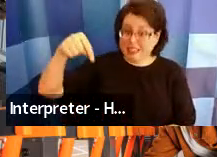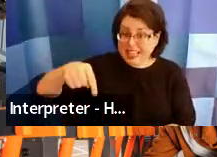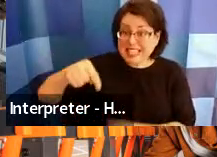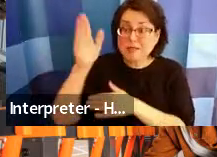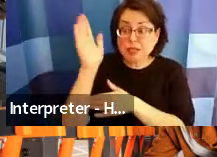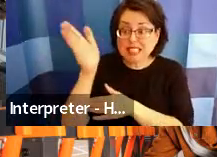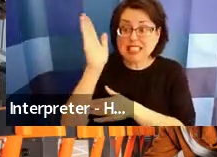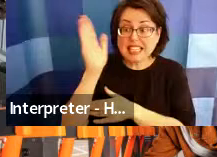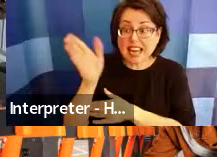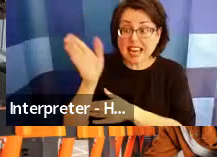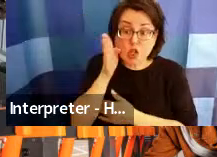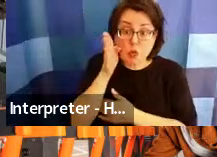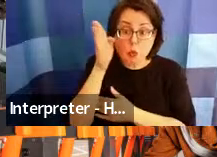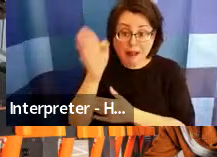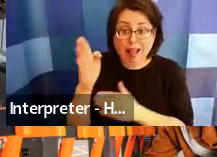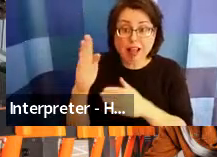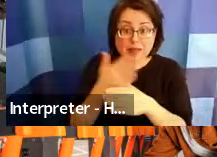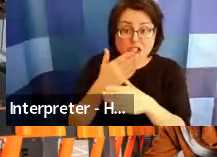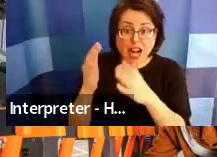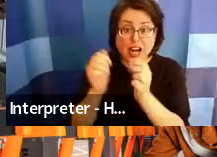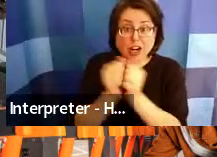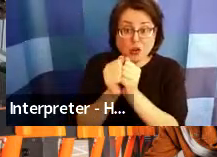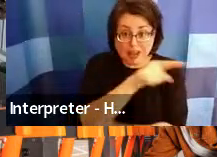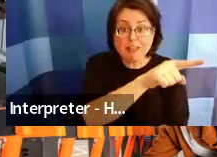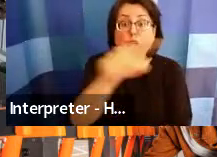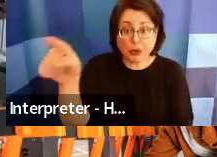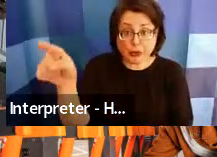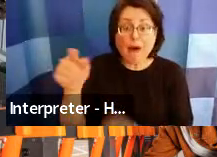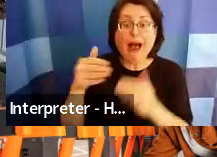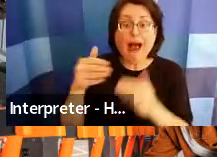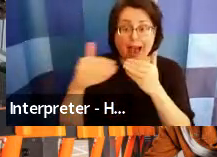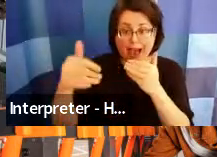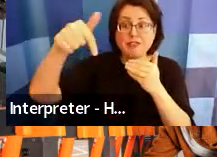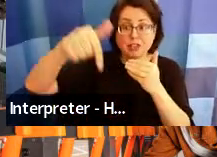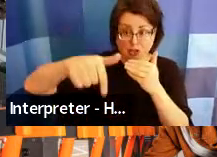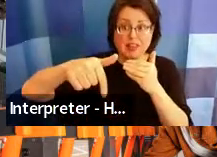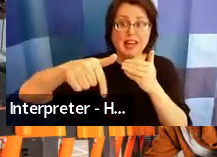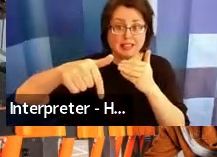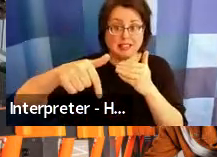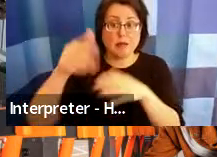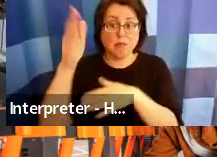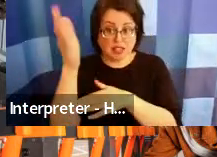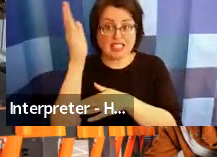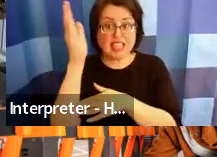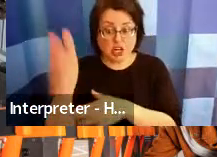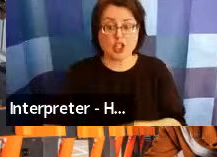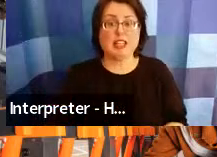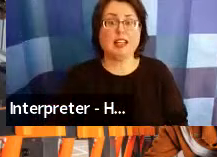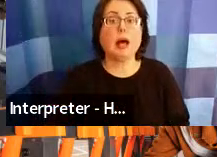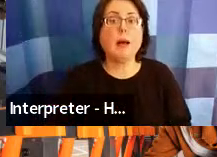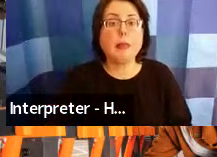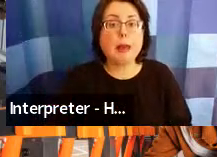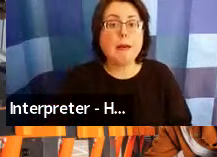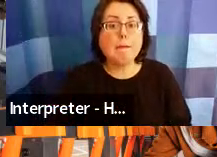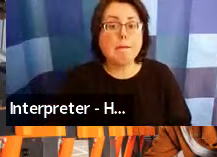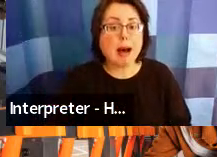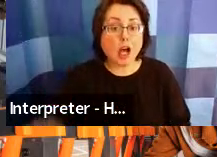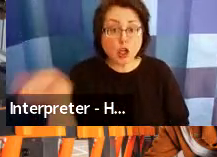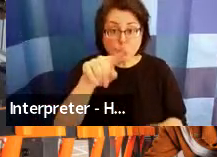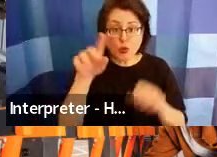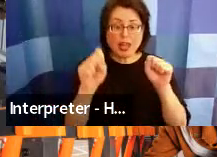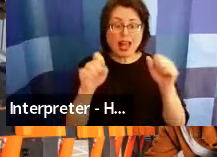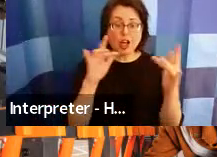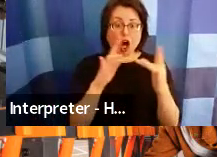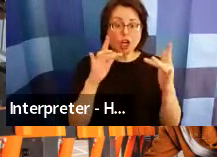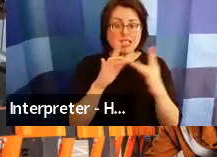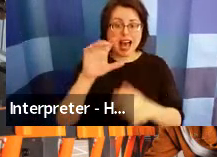fact, but we just wanted to let you know all of the different ways that you can contact both SPIN, and then also you can always contact 311, and